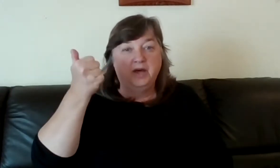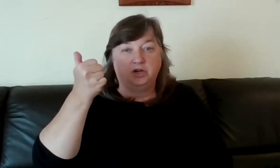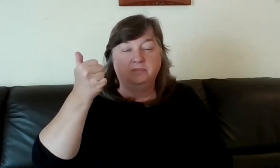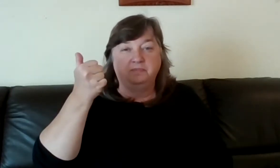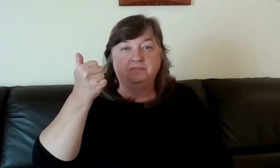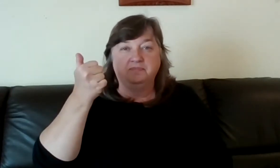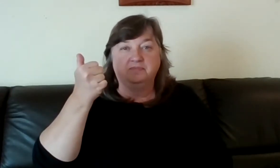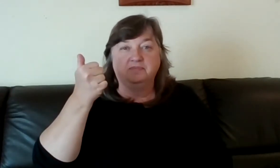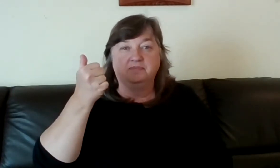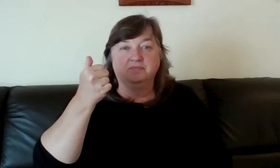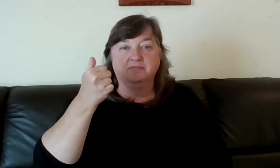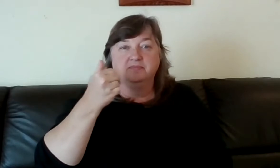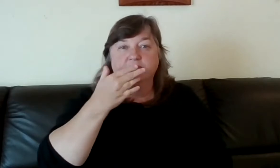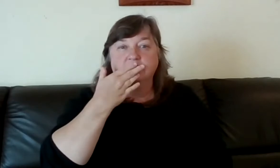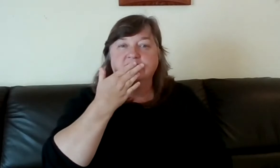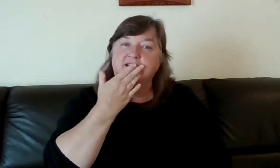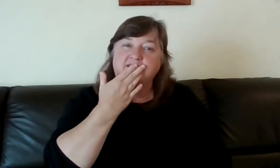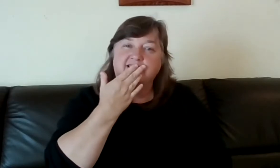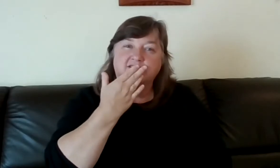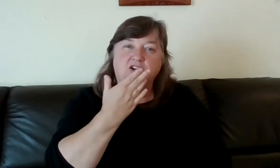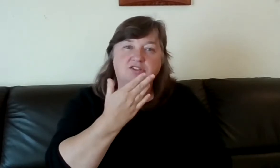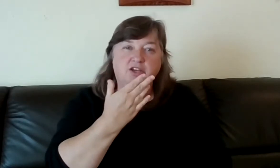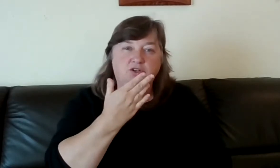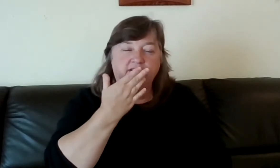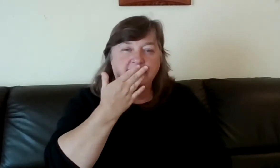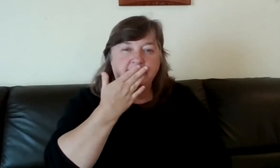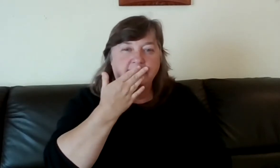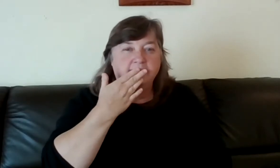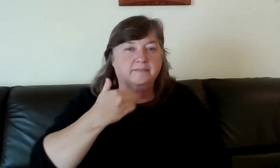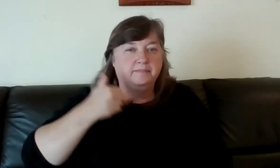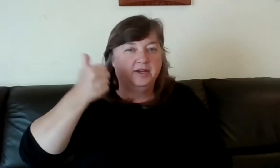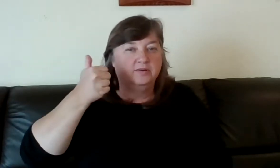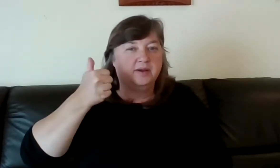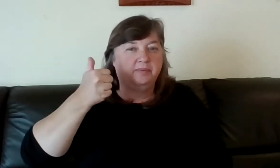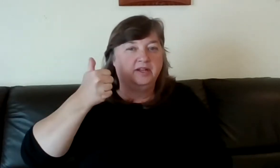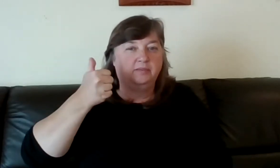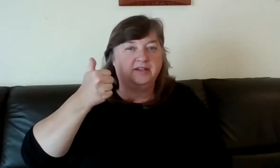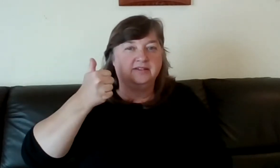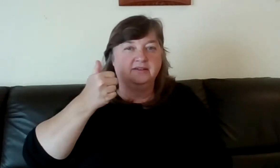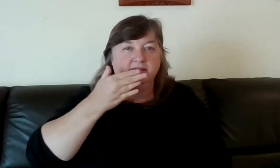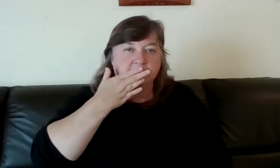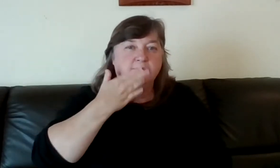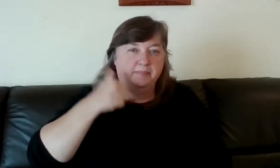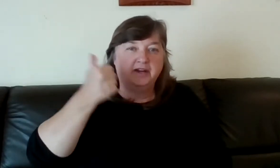Better. It's kind of like, starts like good, but goes up a little bit. So